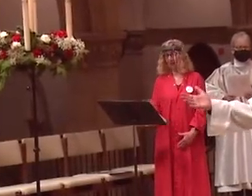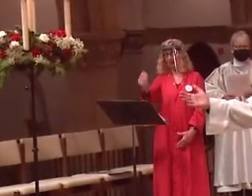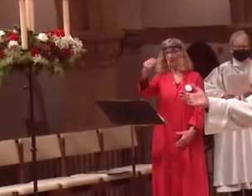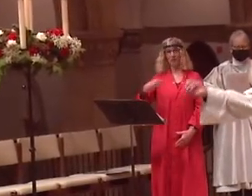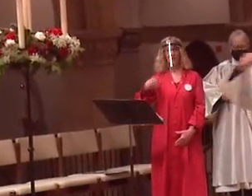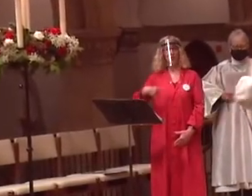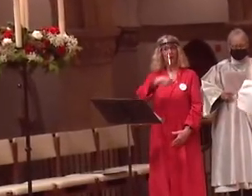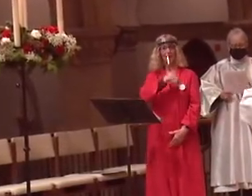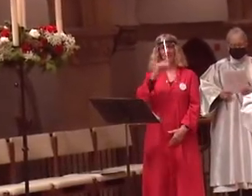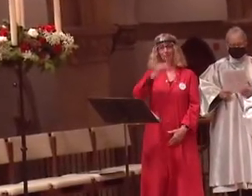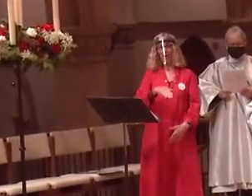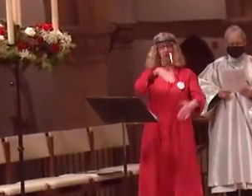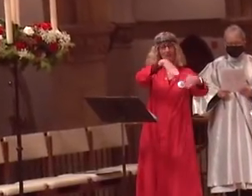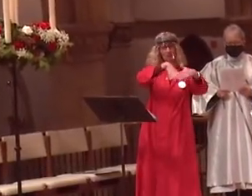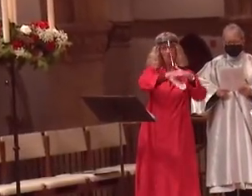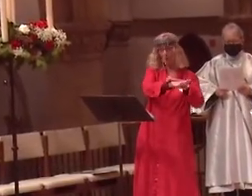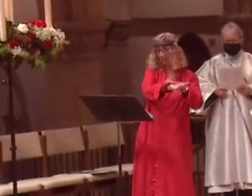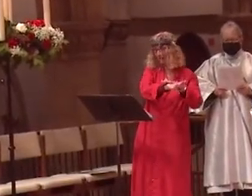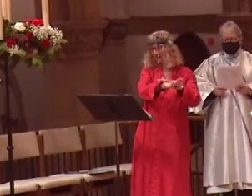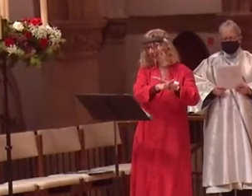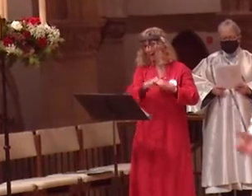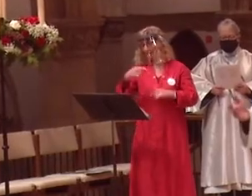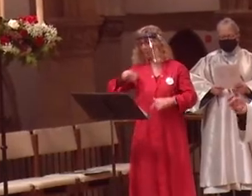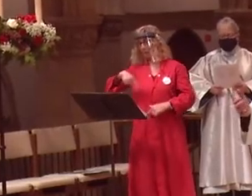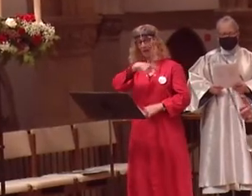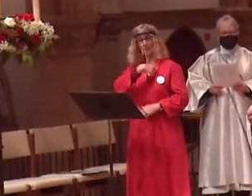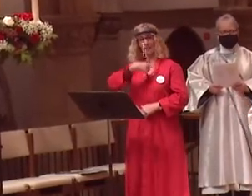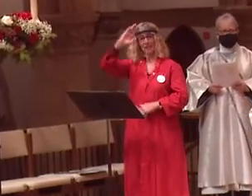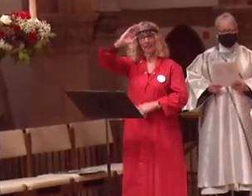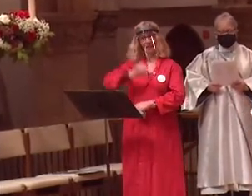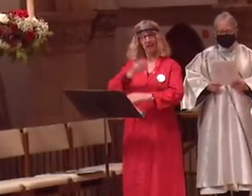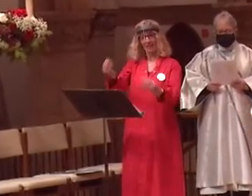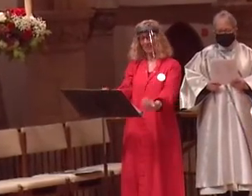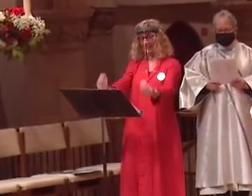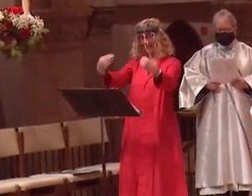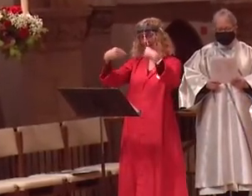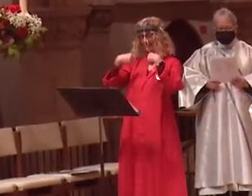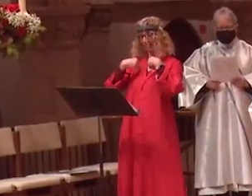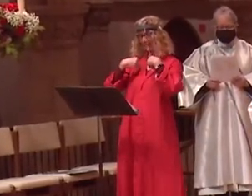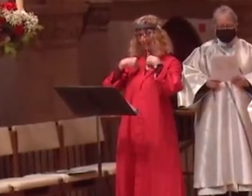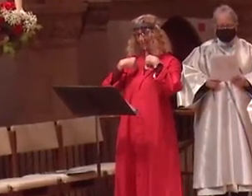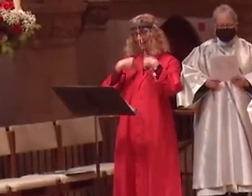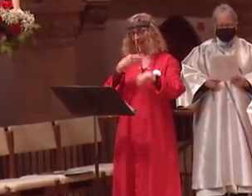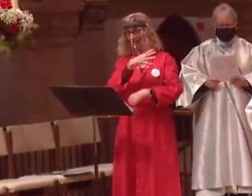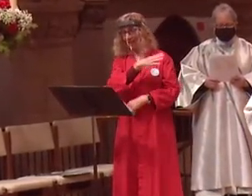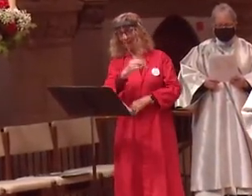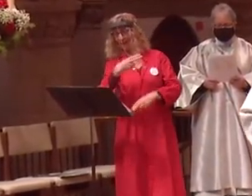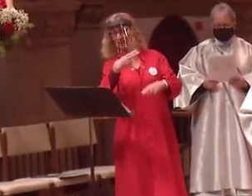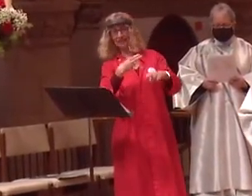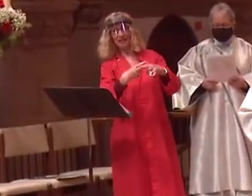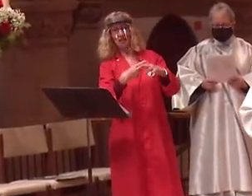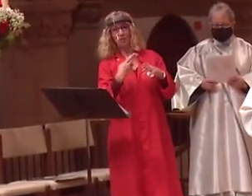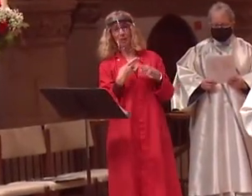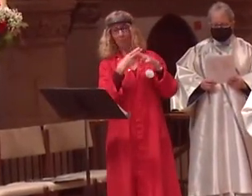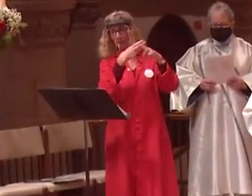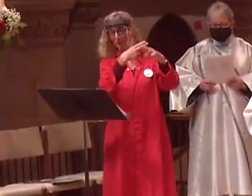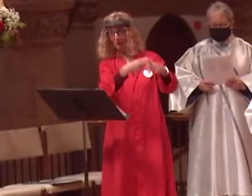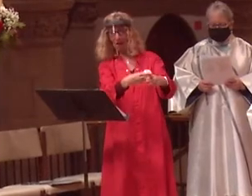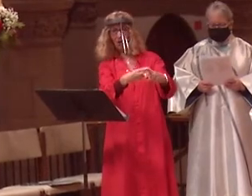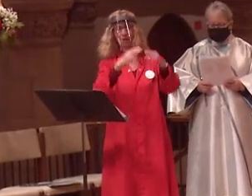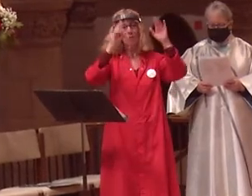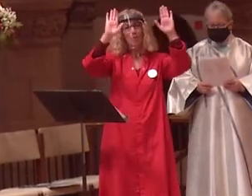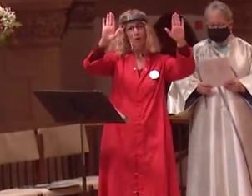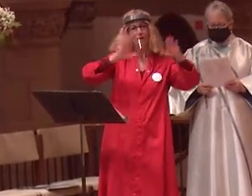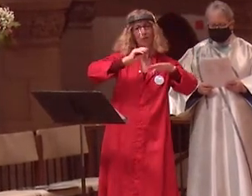Unto us a child is born, unto us a son is given, and his name shall be called